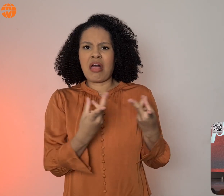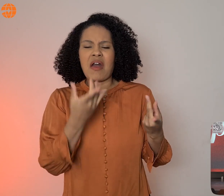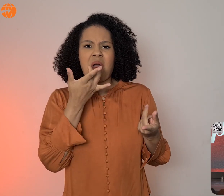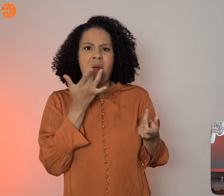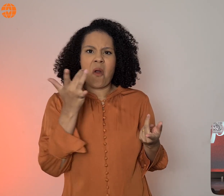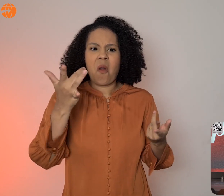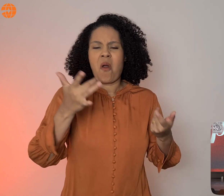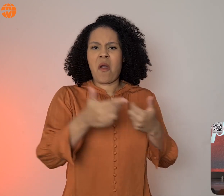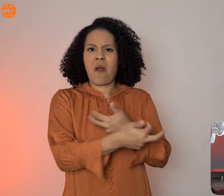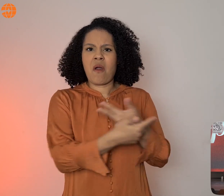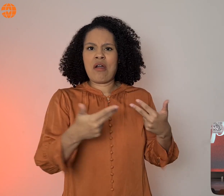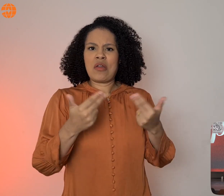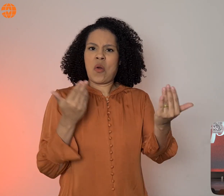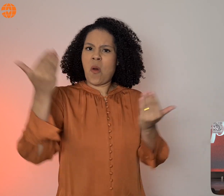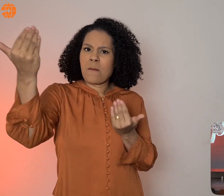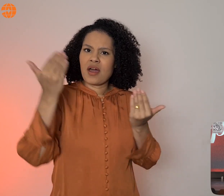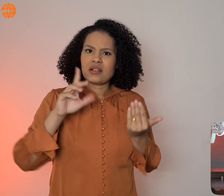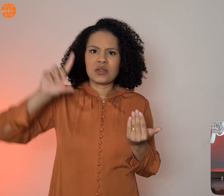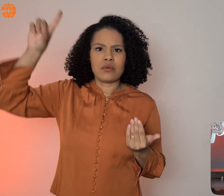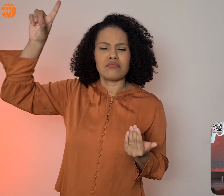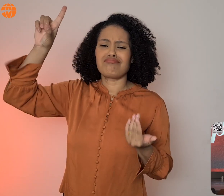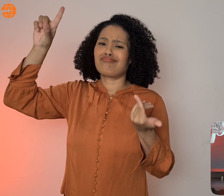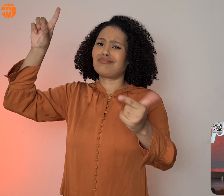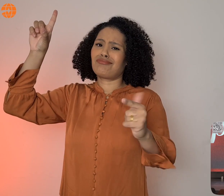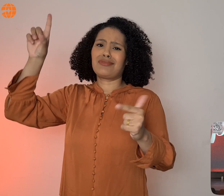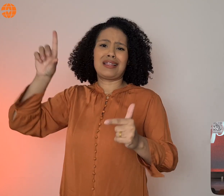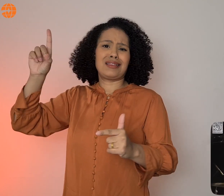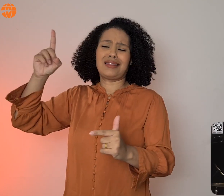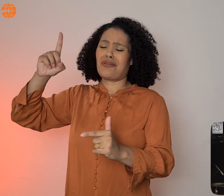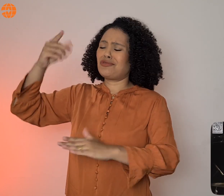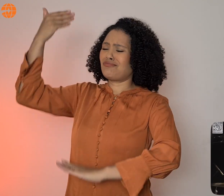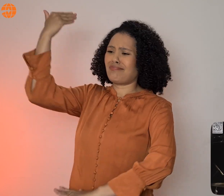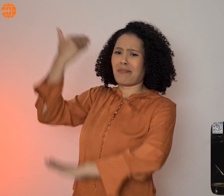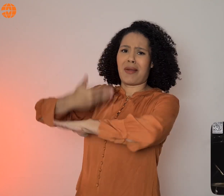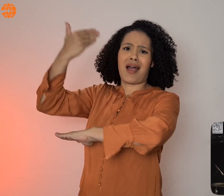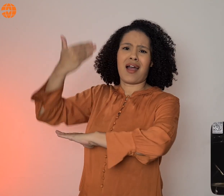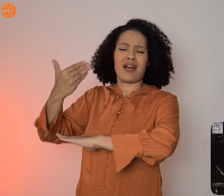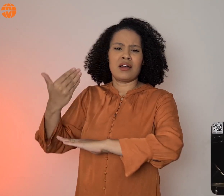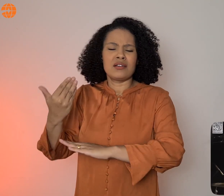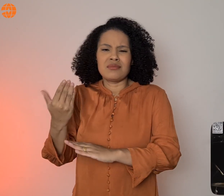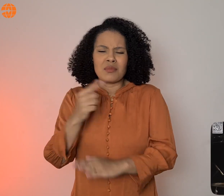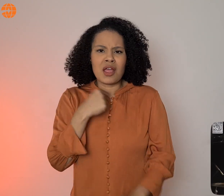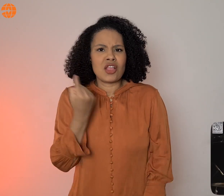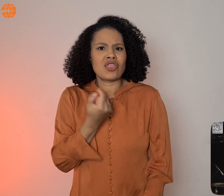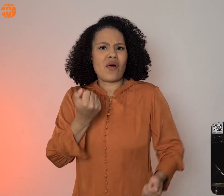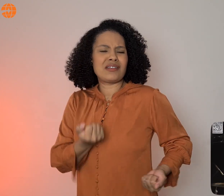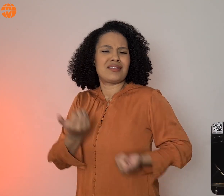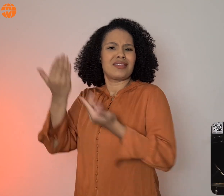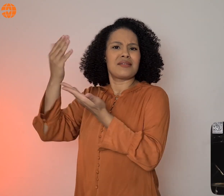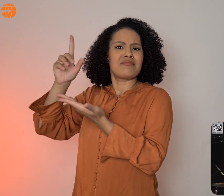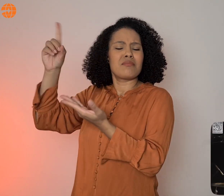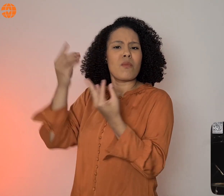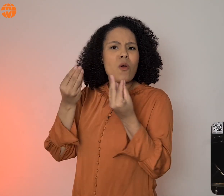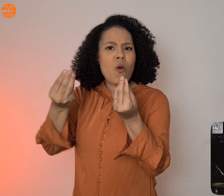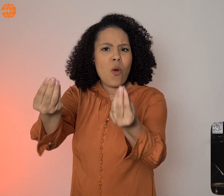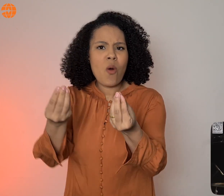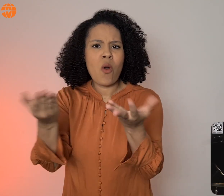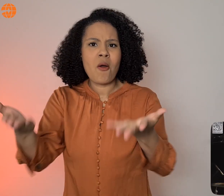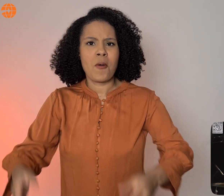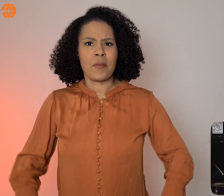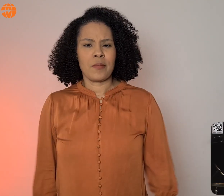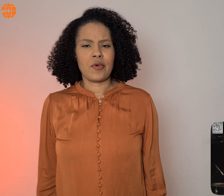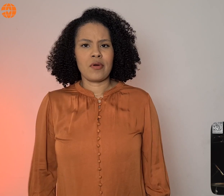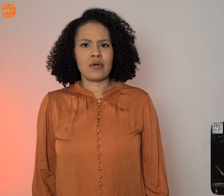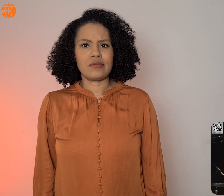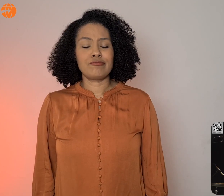poder ou riqueza comparado ao seu poder e a riqueza que ele tem. I mean, what can we give to God? Então, o que a gente pode dar a Deus?